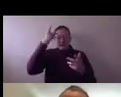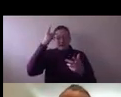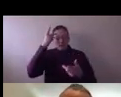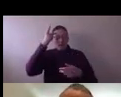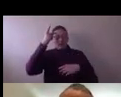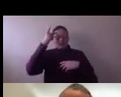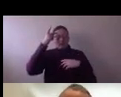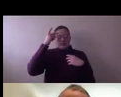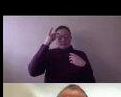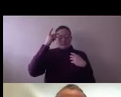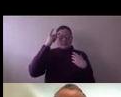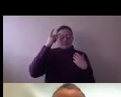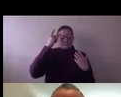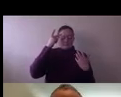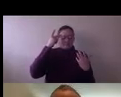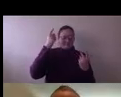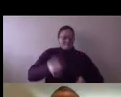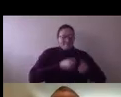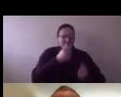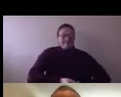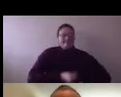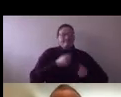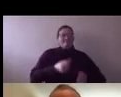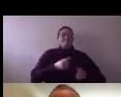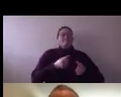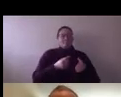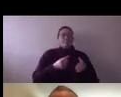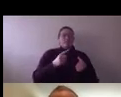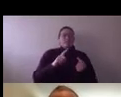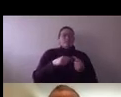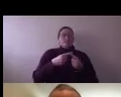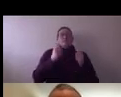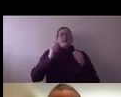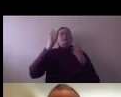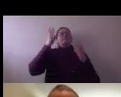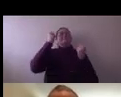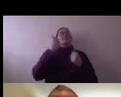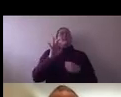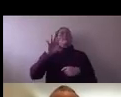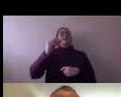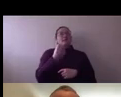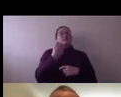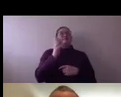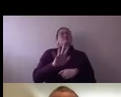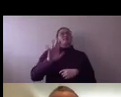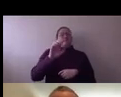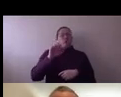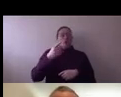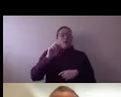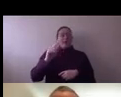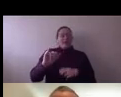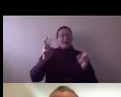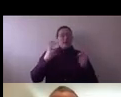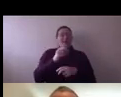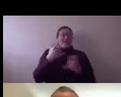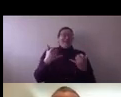political turbulence. One can think of the 1950s during the McCarthy era and the current era we